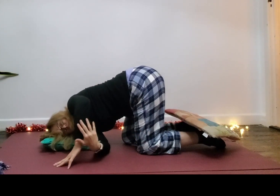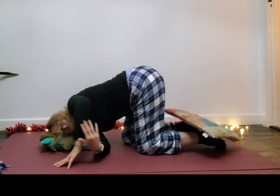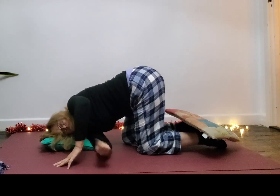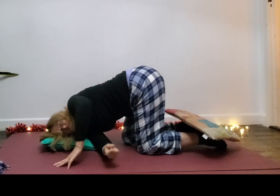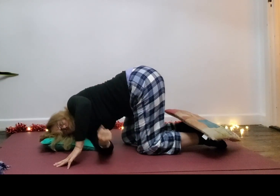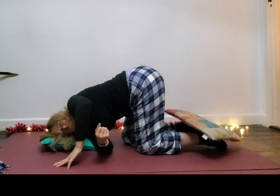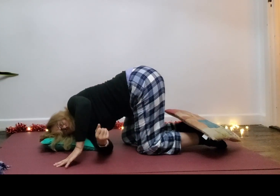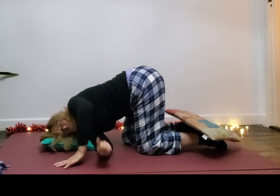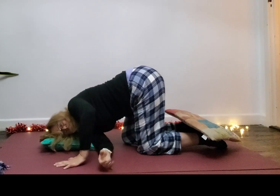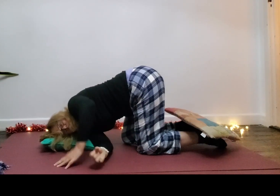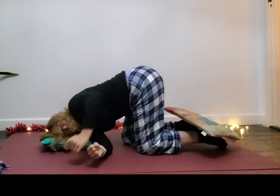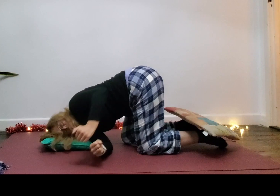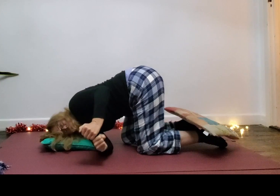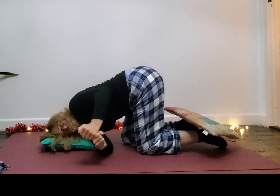breaths.